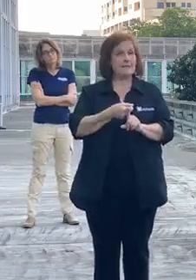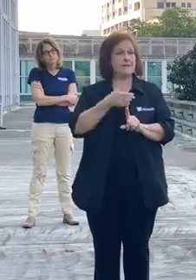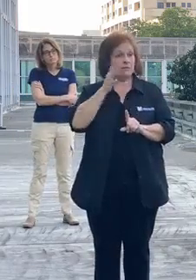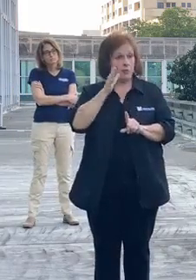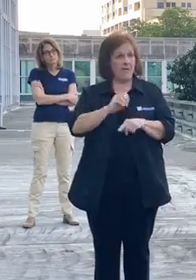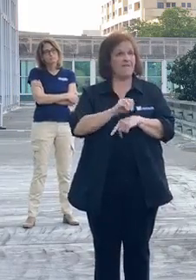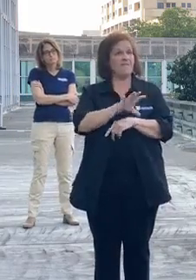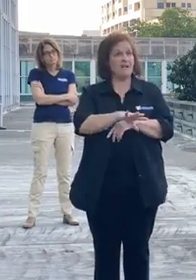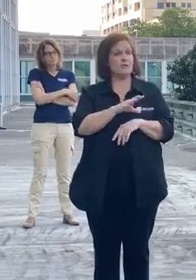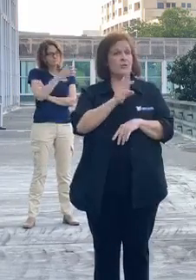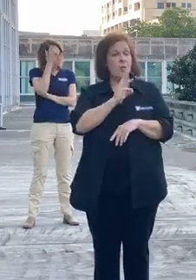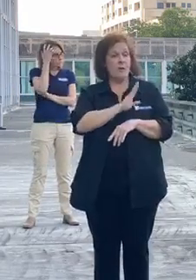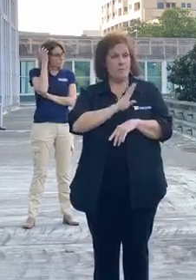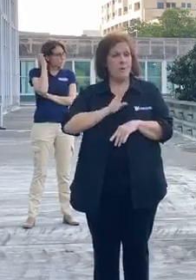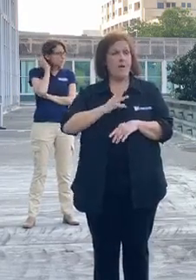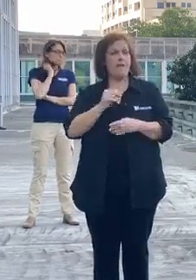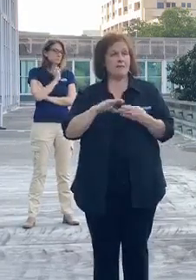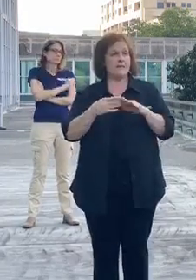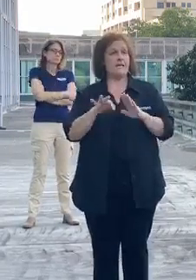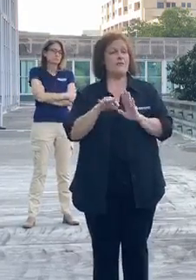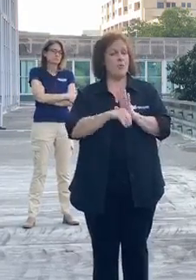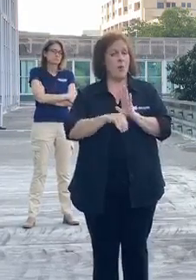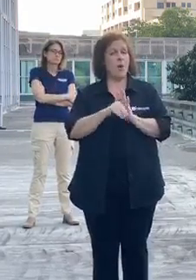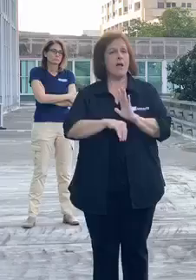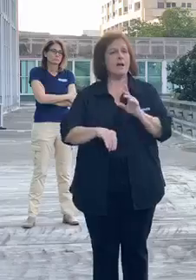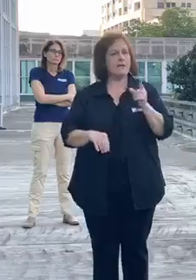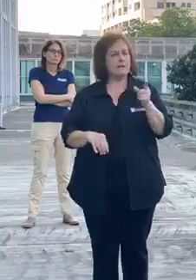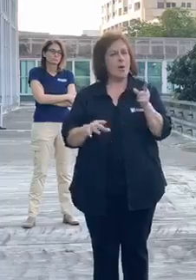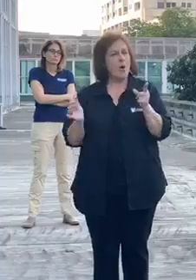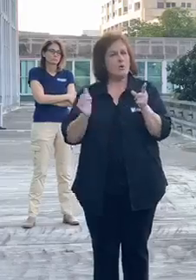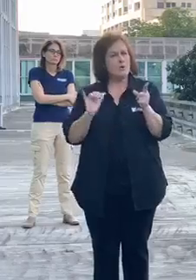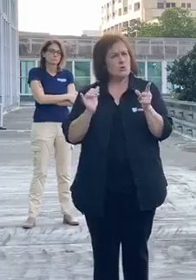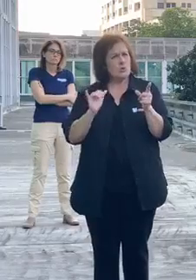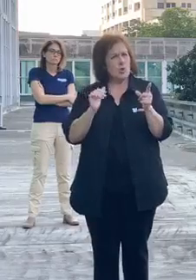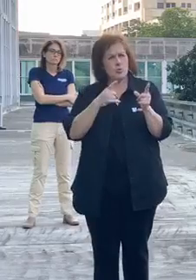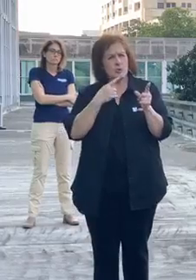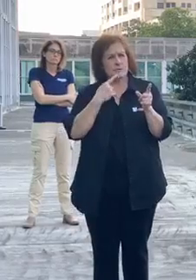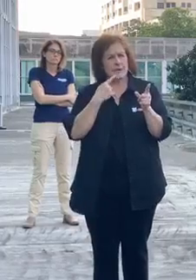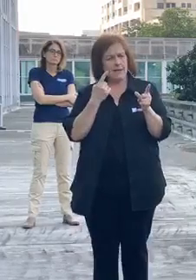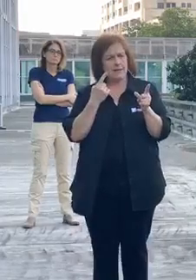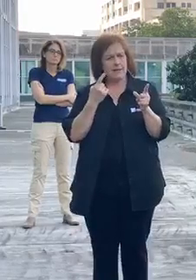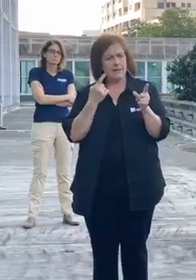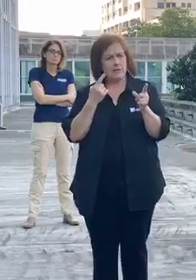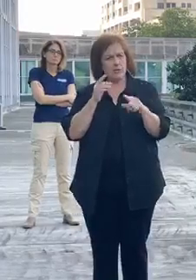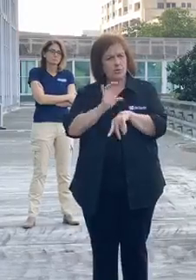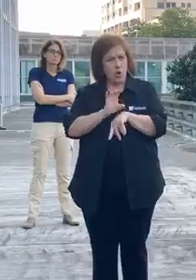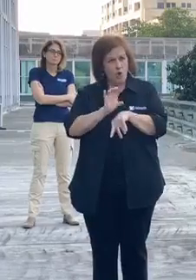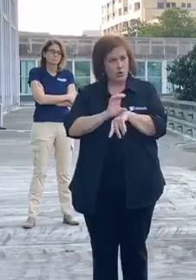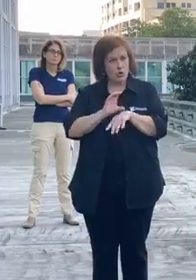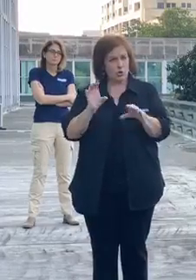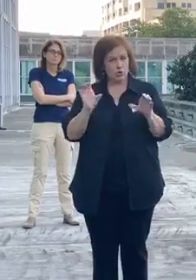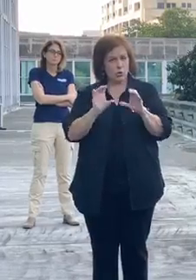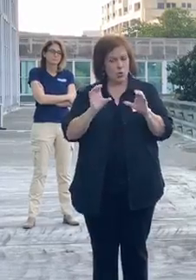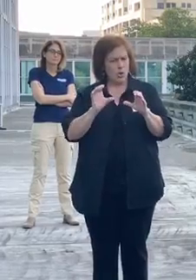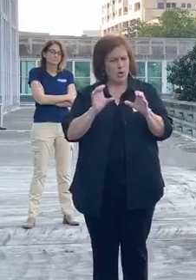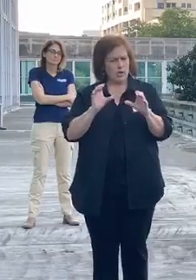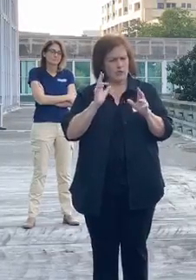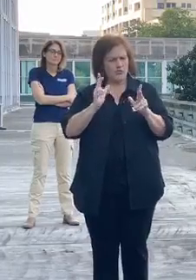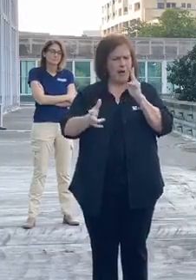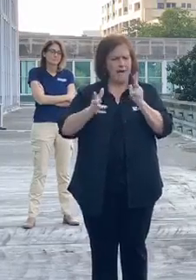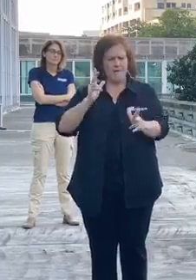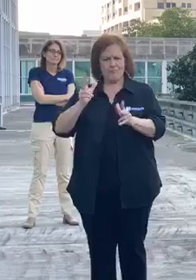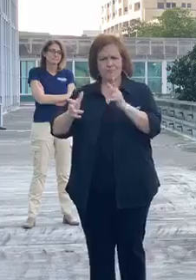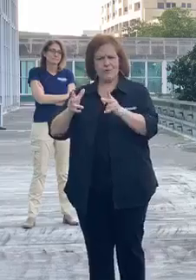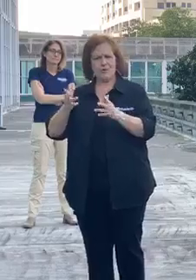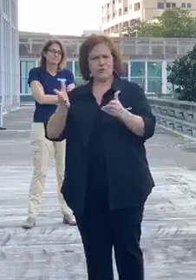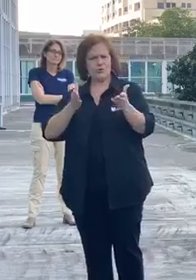Water Board and to the city of New Orleans. Also, we're hearing some reports about churches doing drive-through services this weekend.